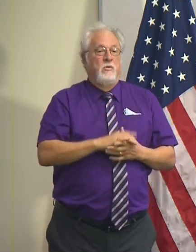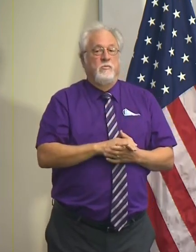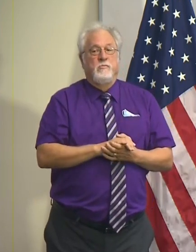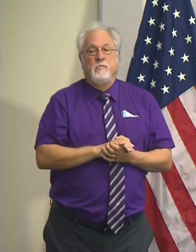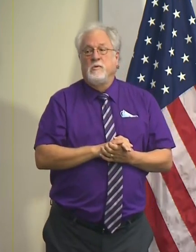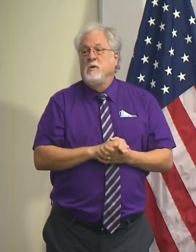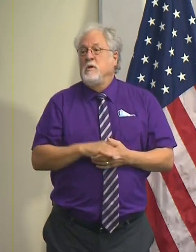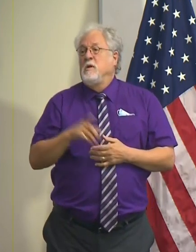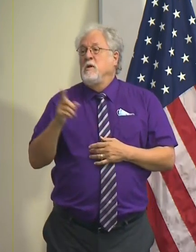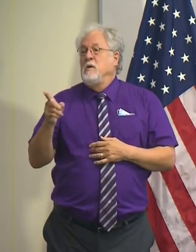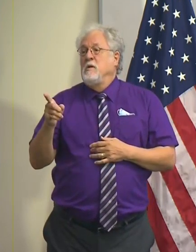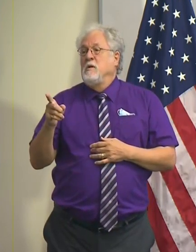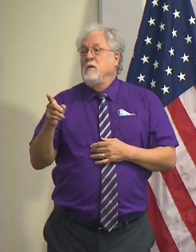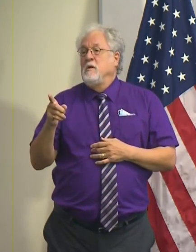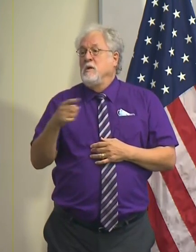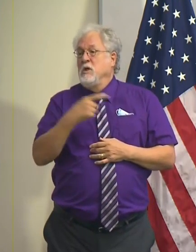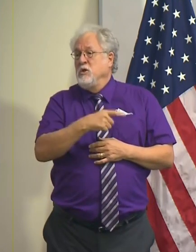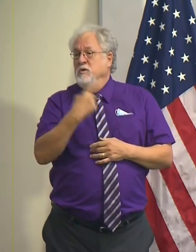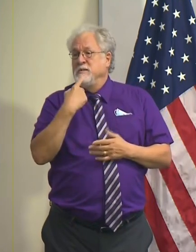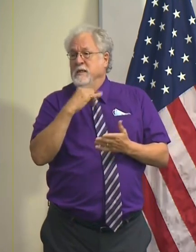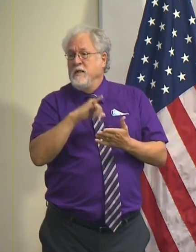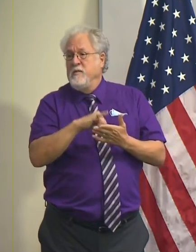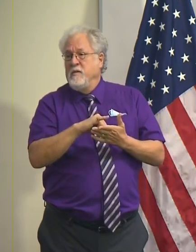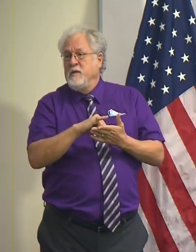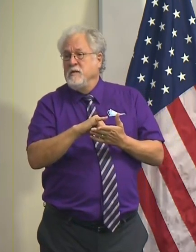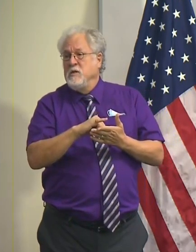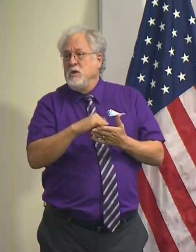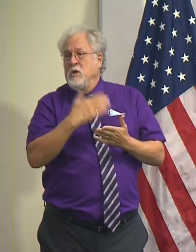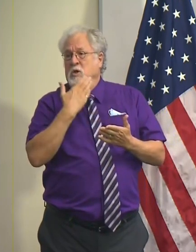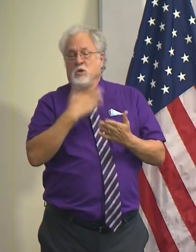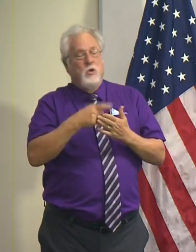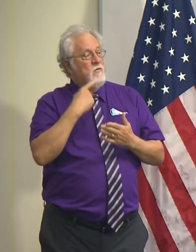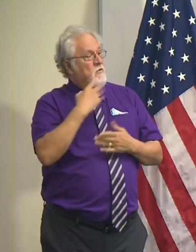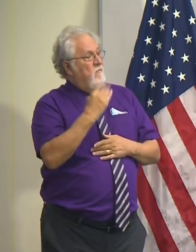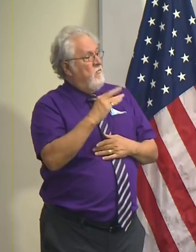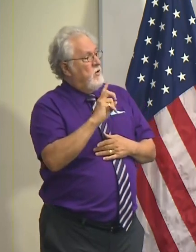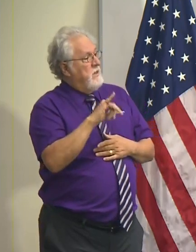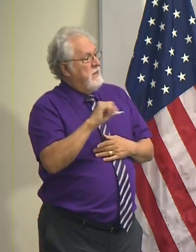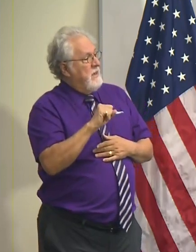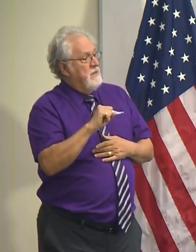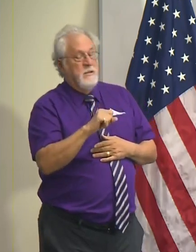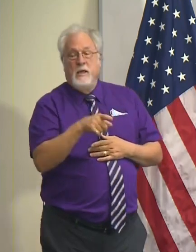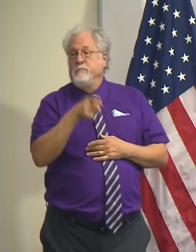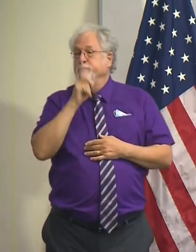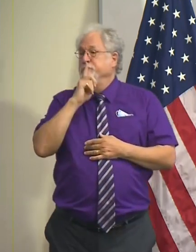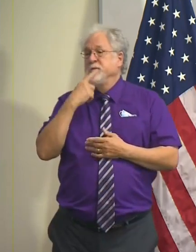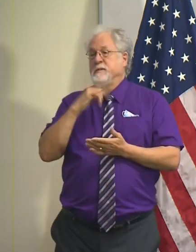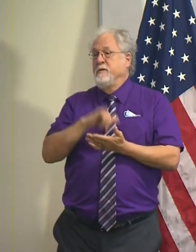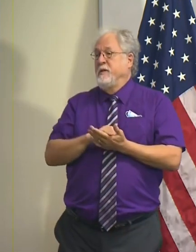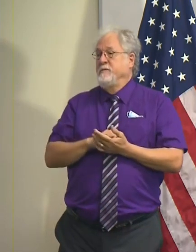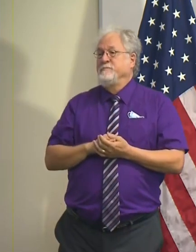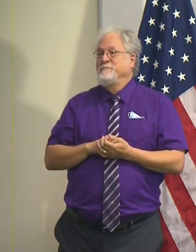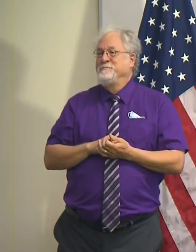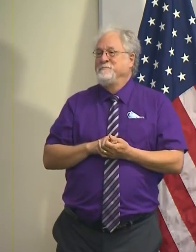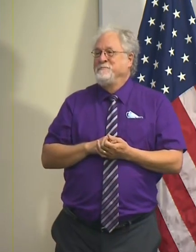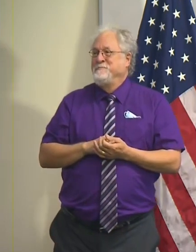all. Did you say that this will be good for 14 days, or did you say? I did not say.